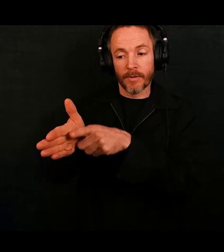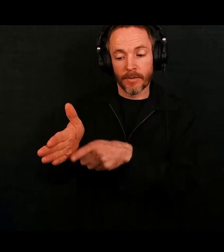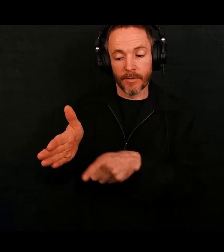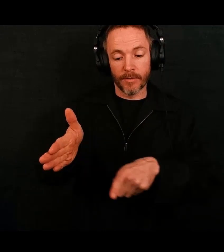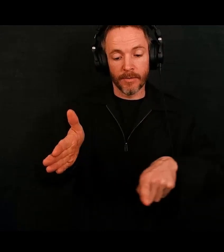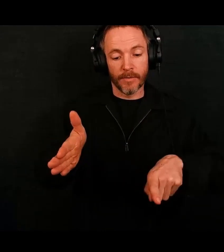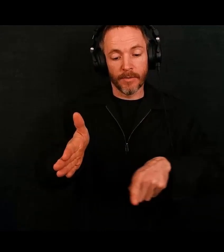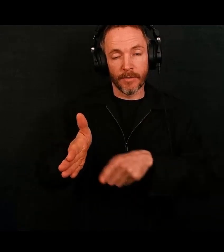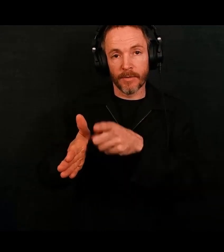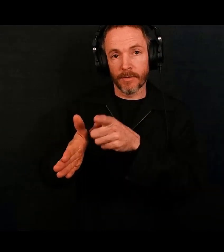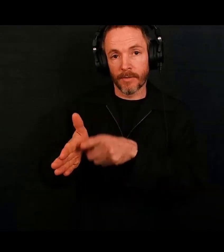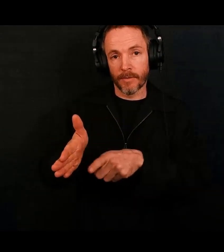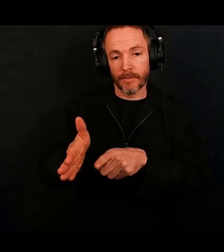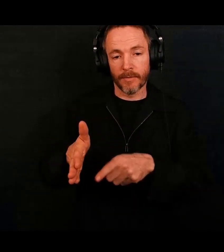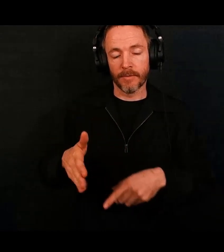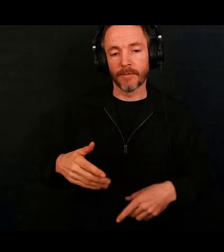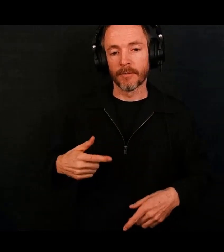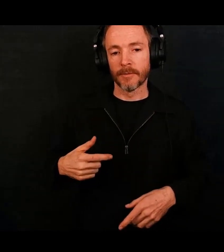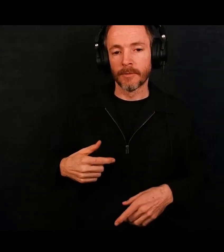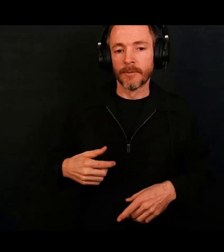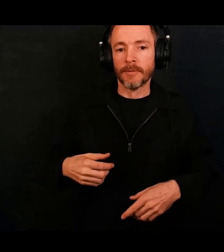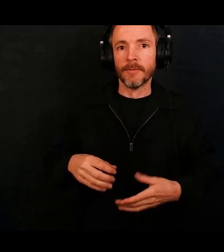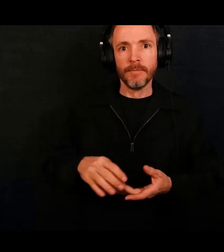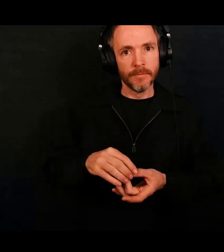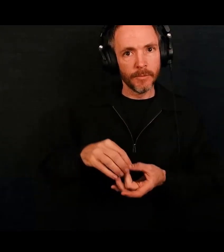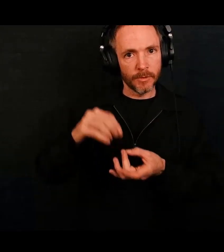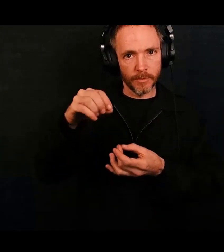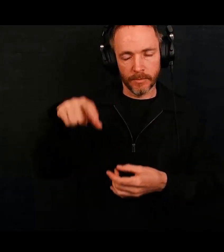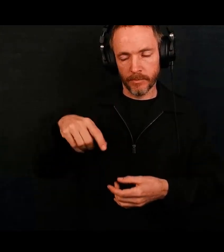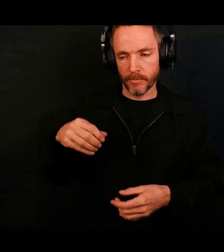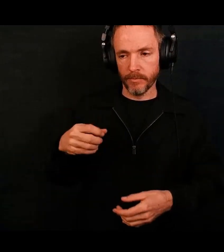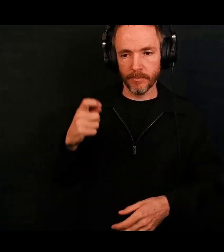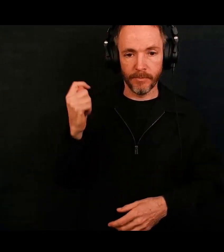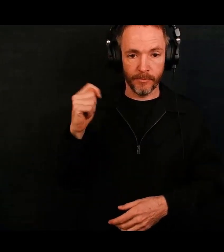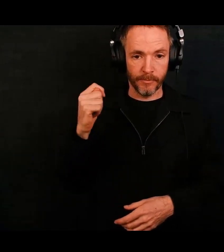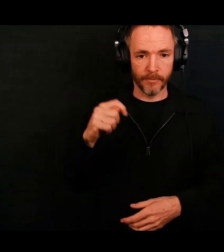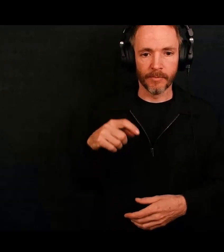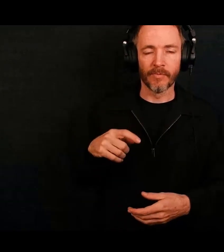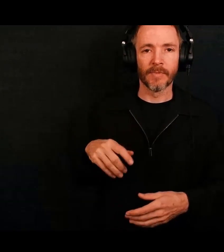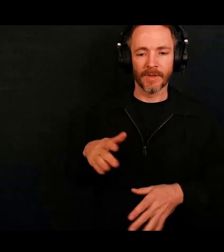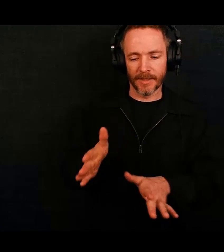I wonder if I should have pieces that match this, so there's no